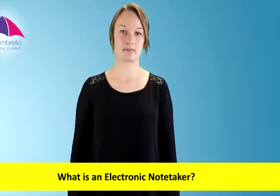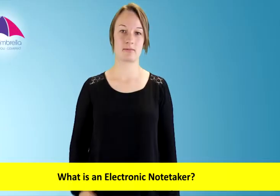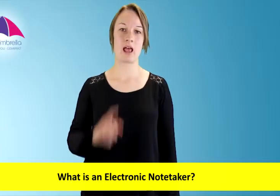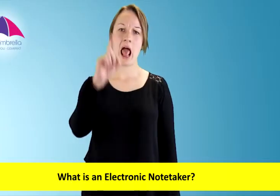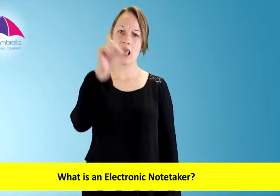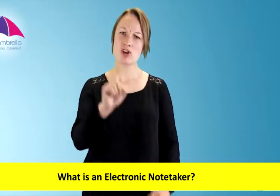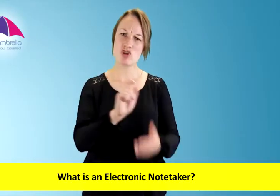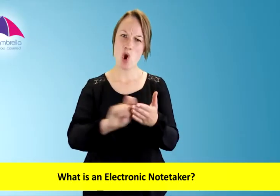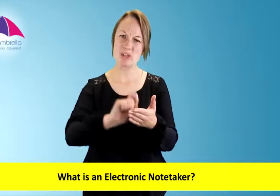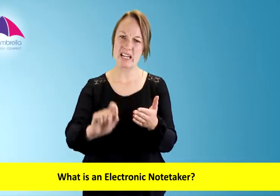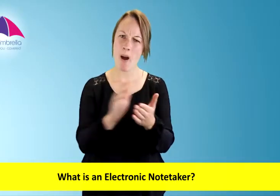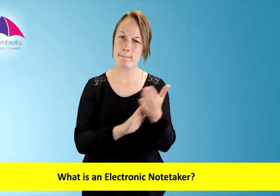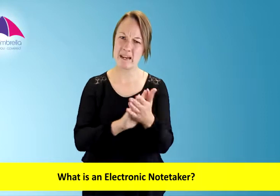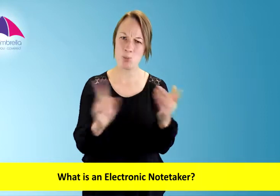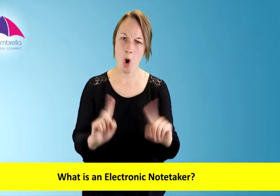What is an electronic note-taker?